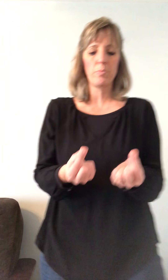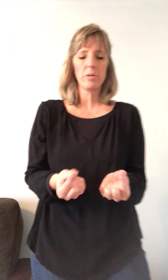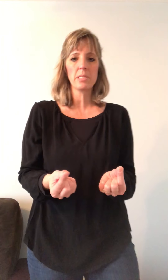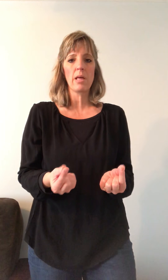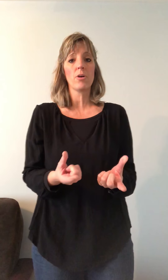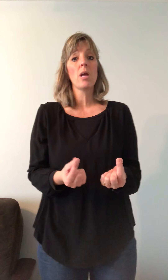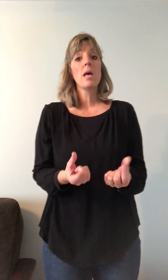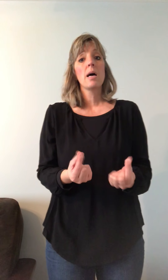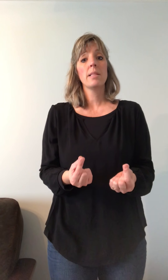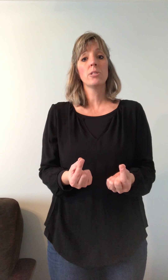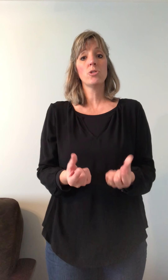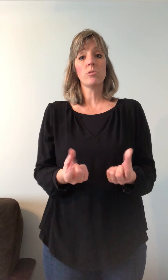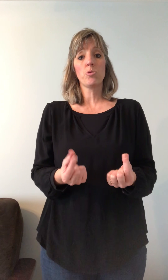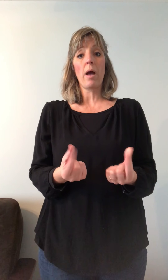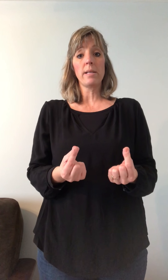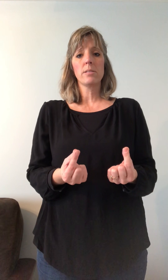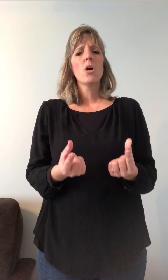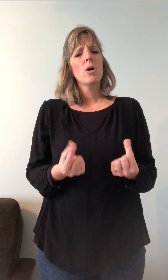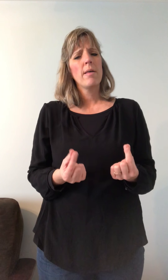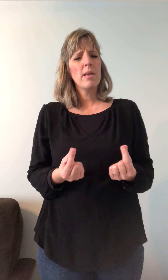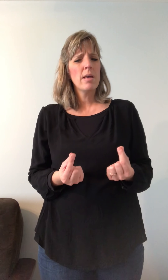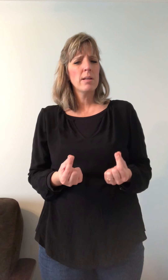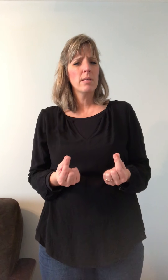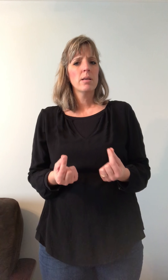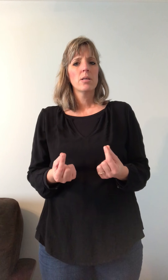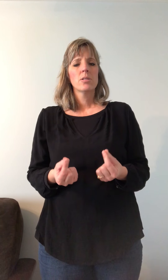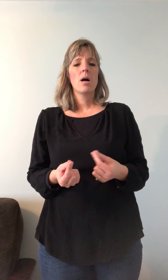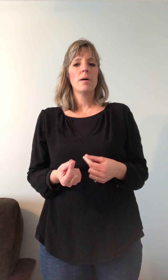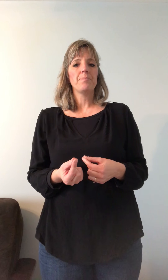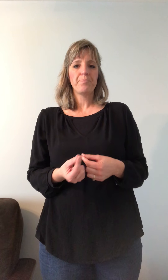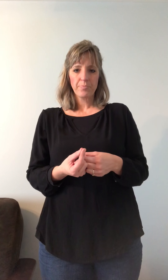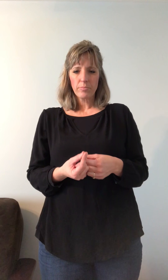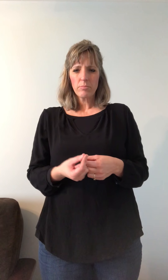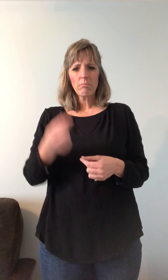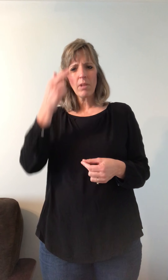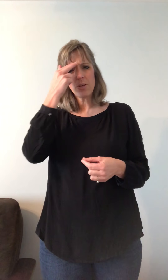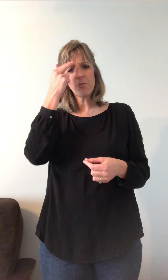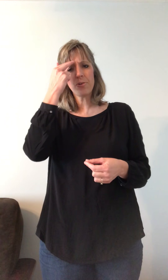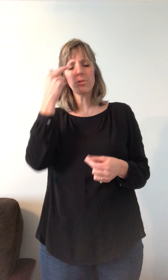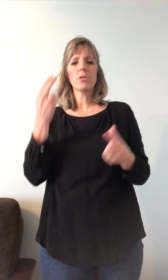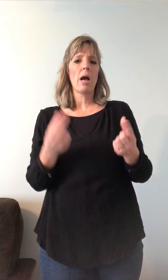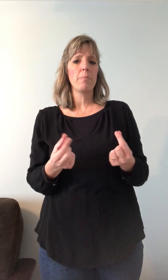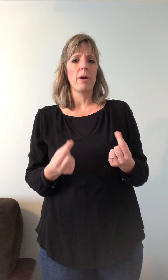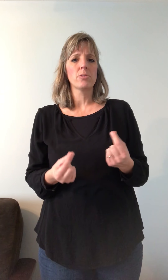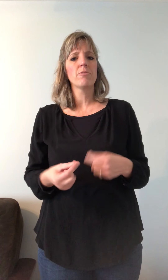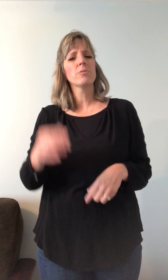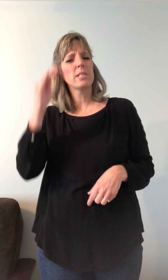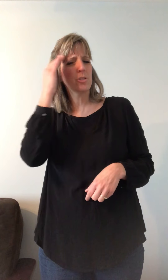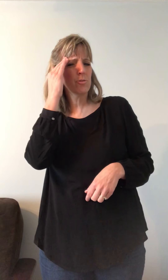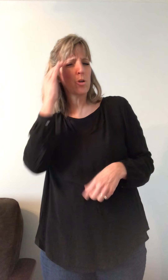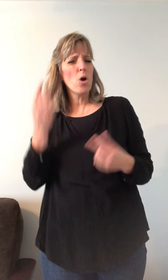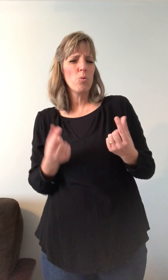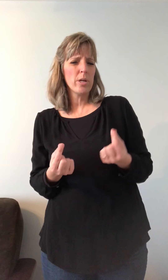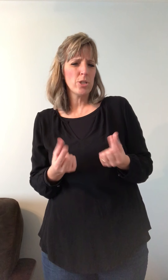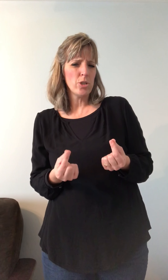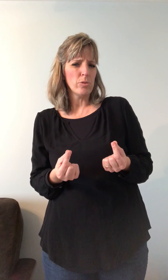them together and then you do it twice. And then you furl your eyebrows. So if you want to say, do you know what to do?